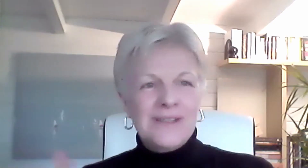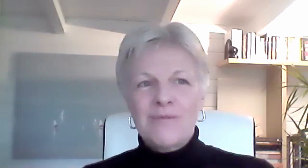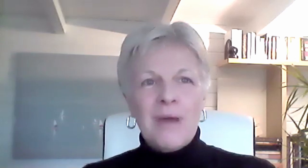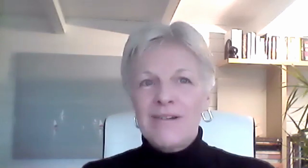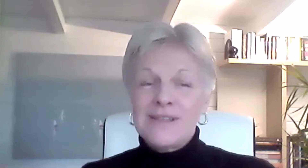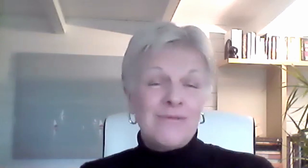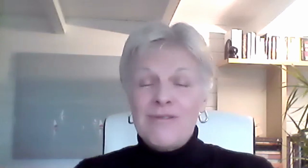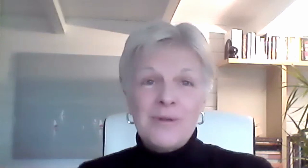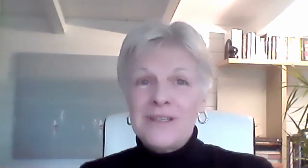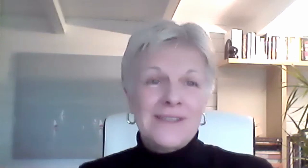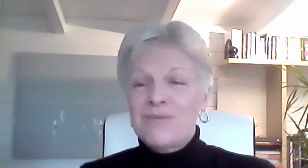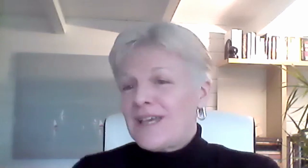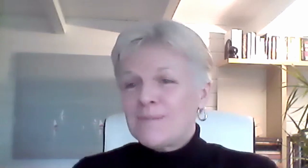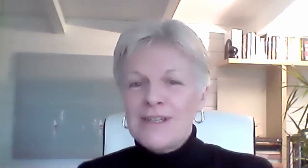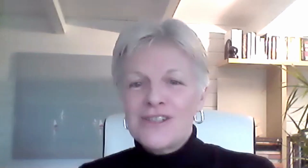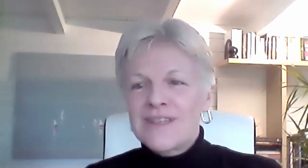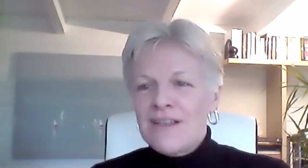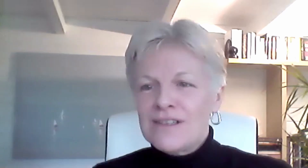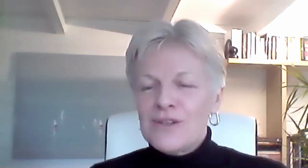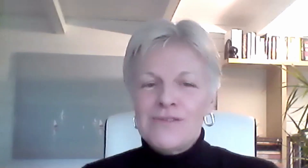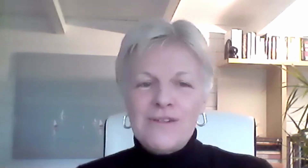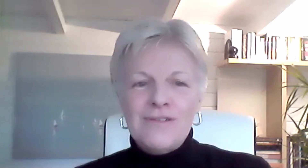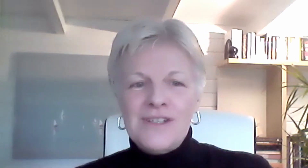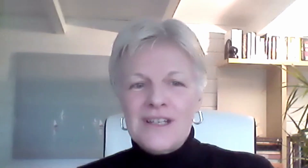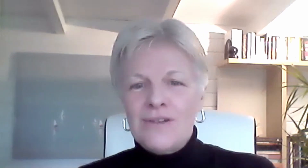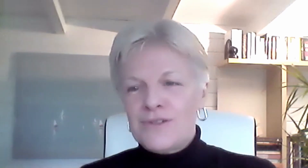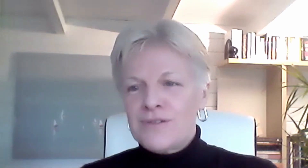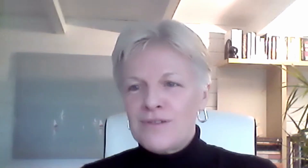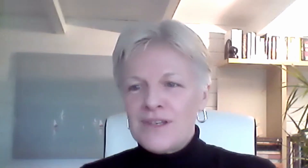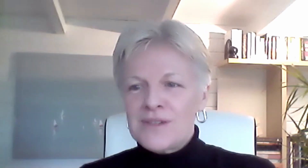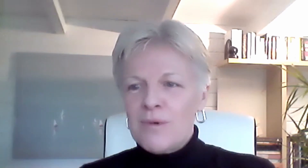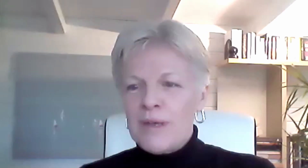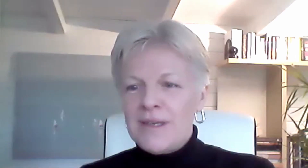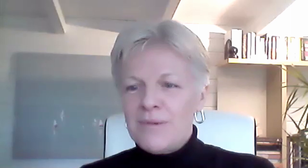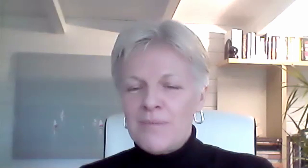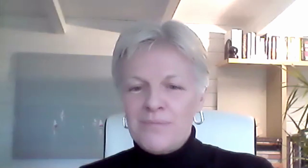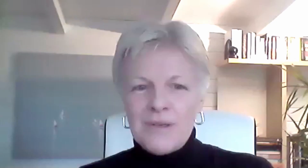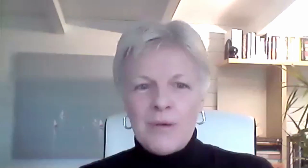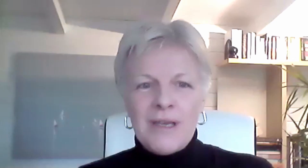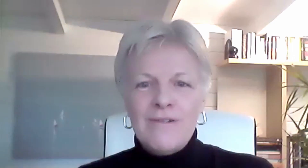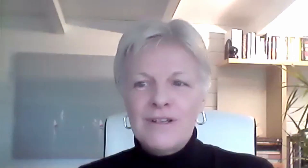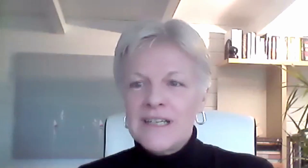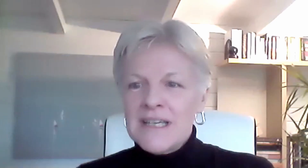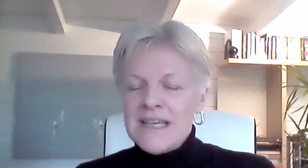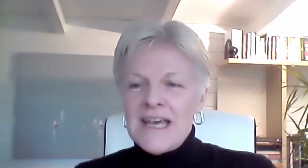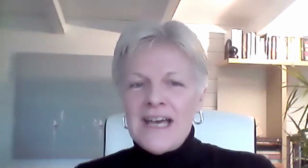some for parents, some for everybody, some for case managers. There's lots of different things that we'll be covering.